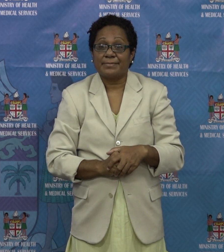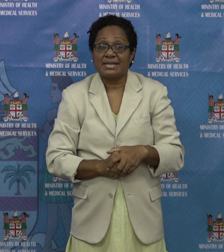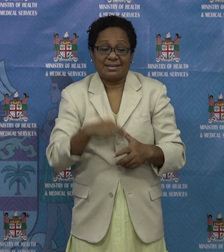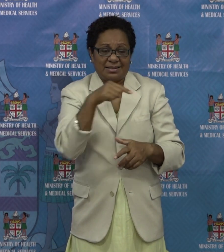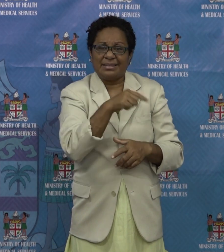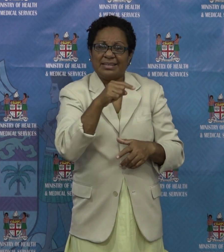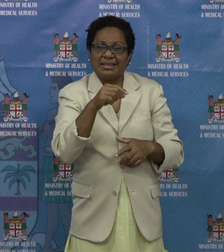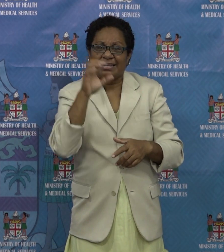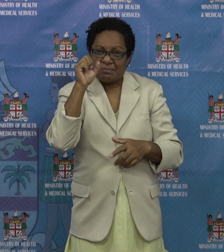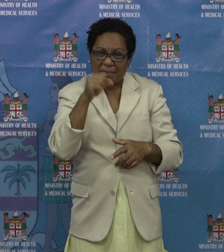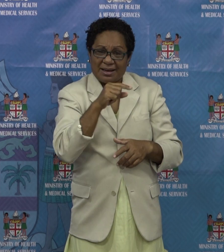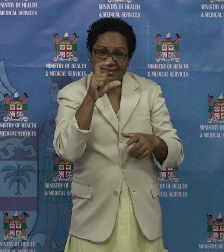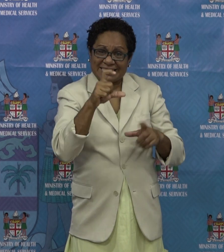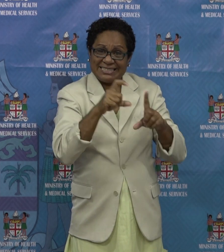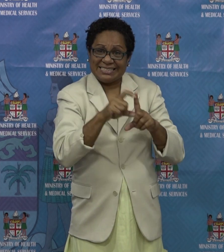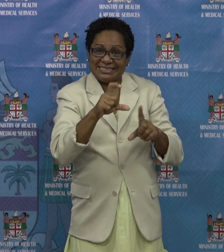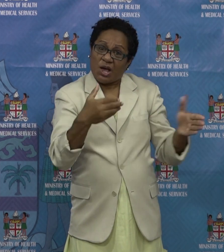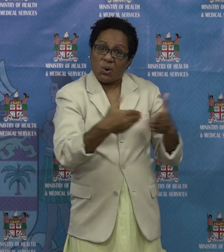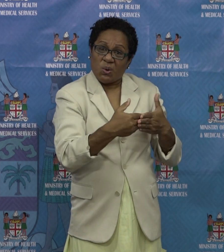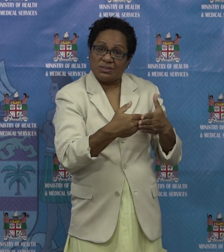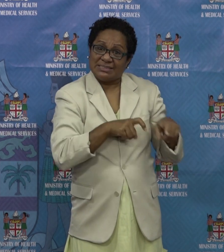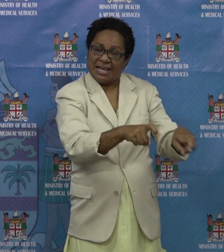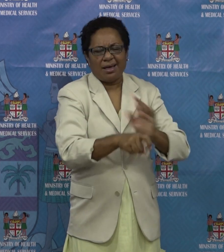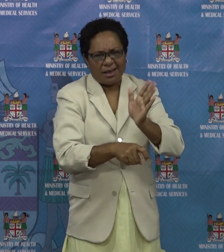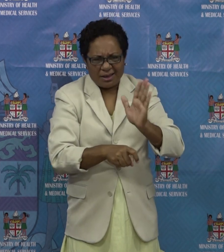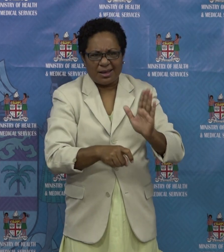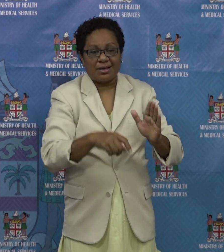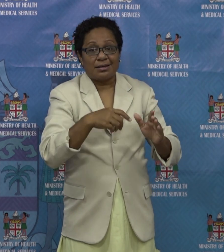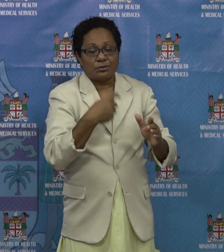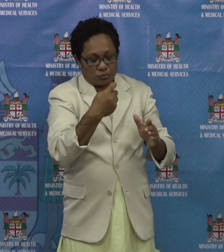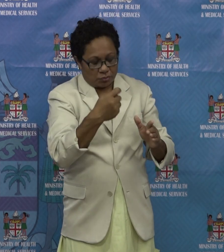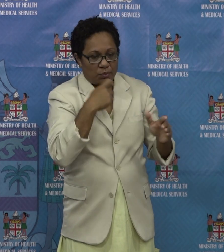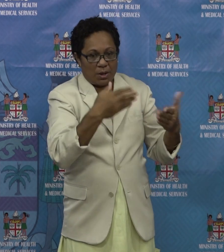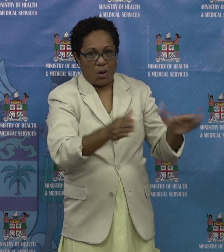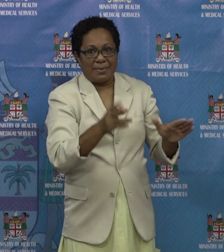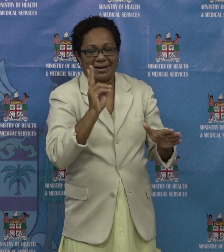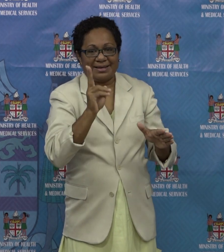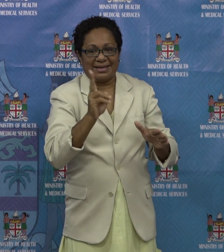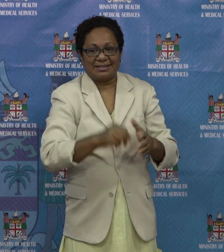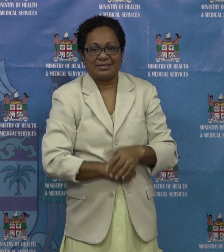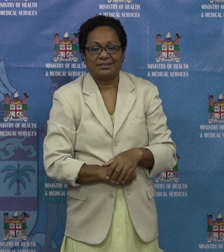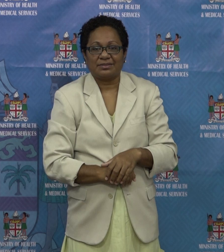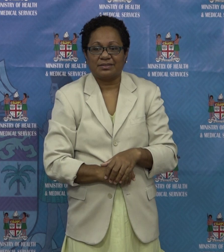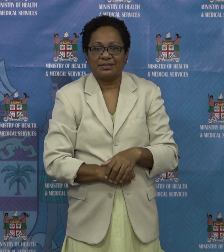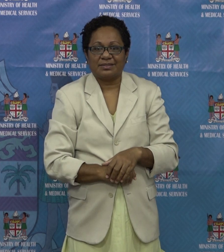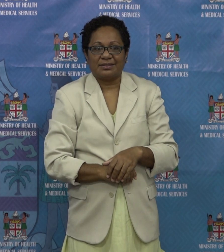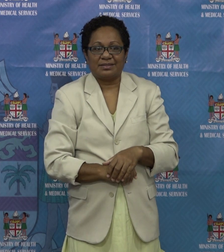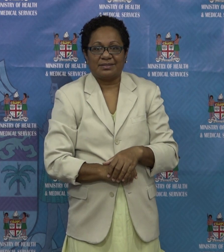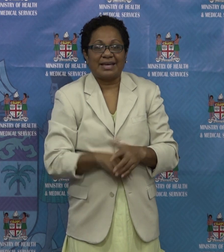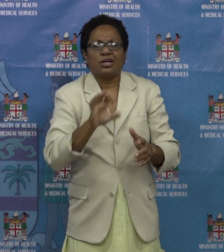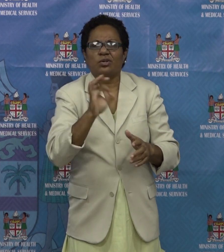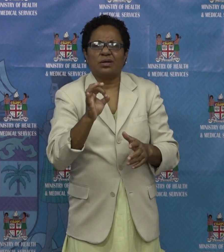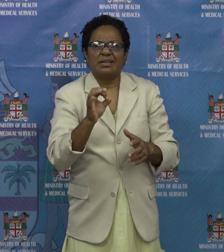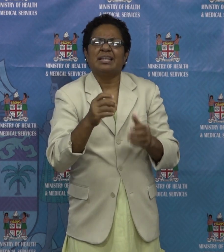CDC is not damaged beyond repair. And in fact, the requirements to get it back on track is not